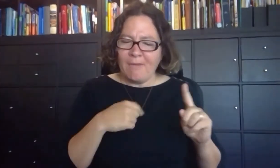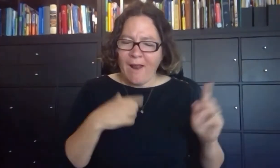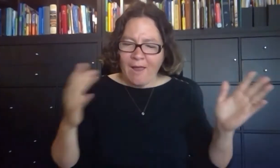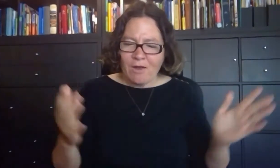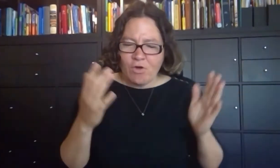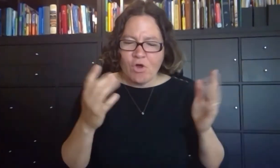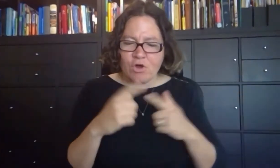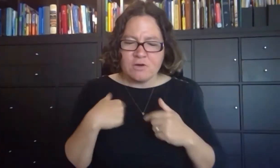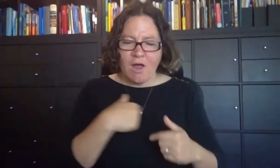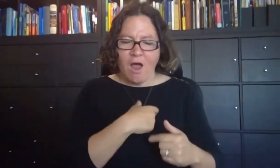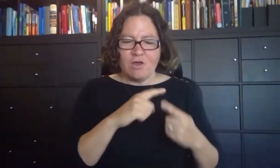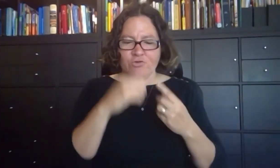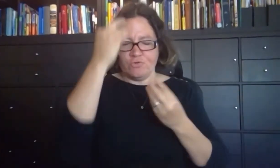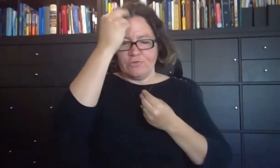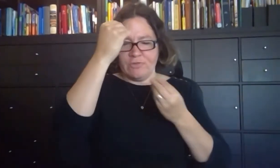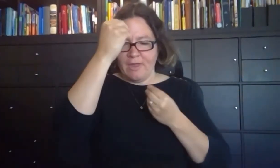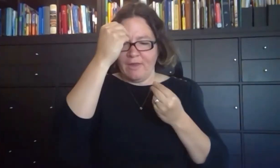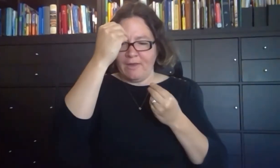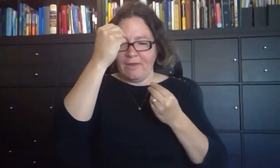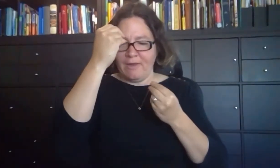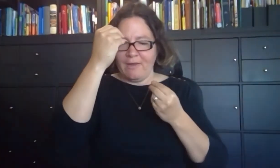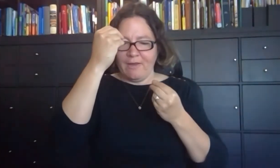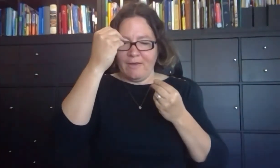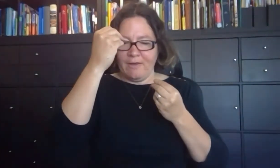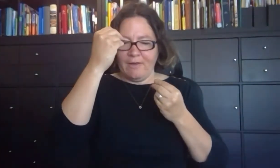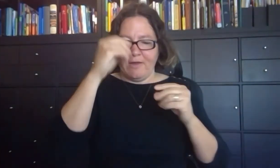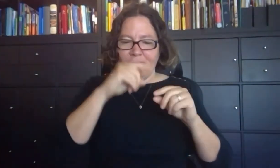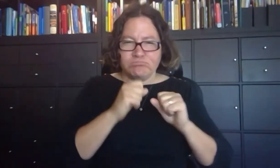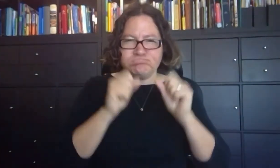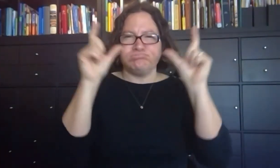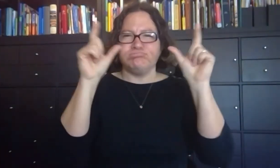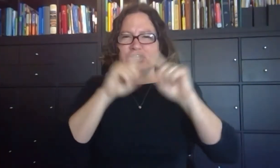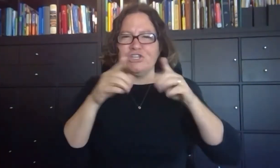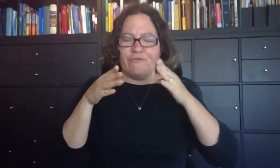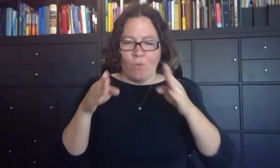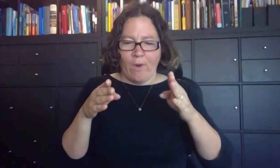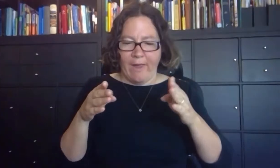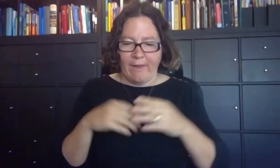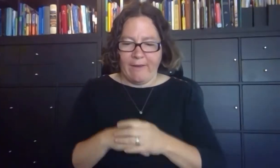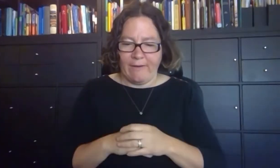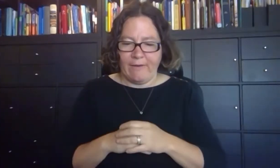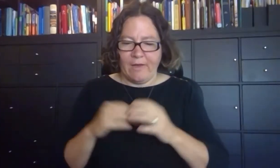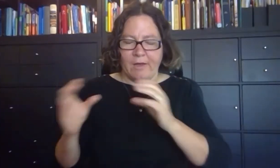and that there were so many men interpreting the Bibles, but we're encouraged to